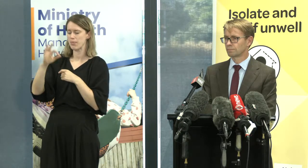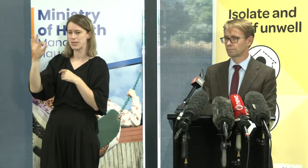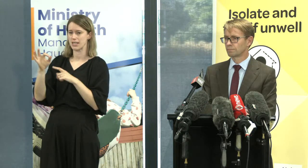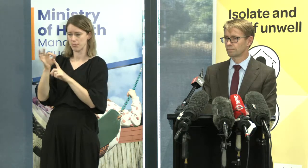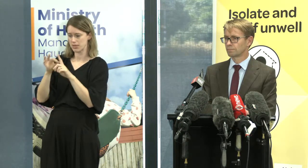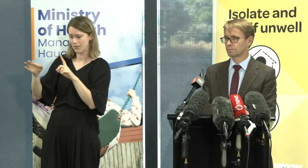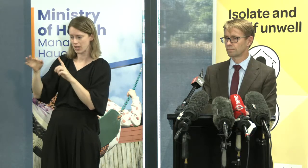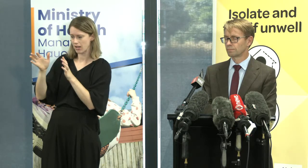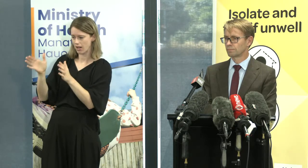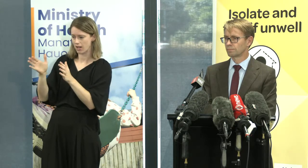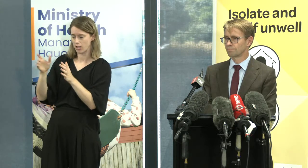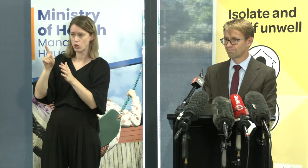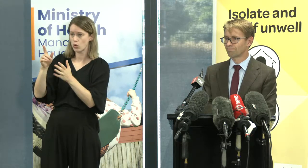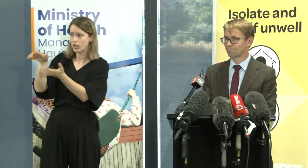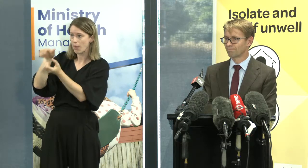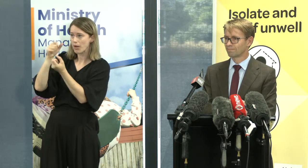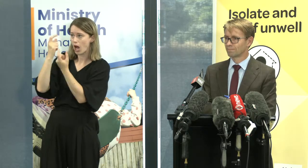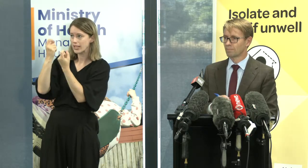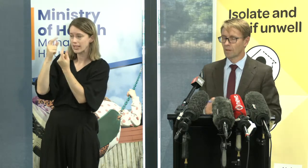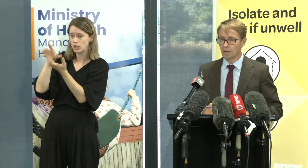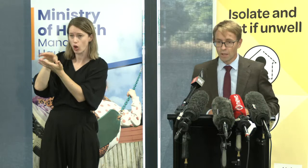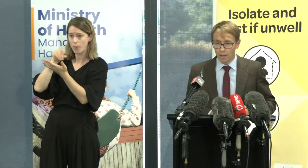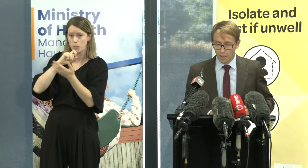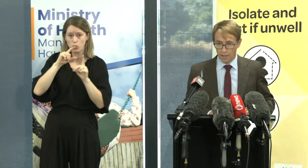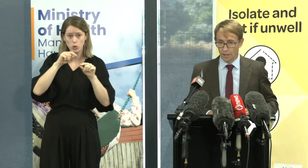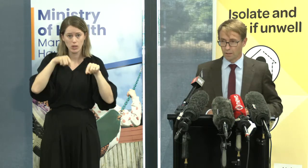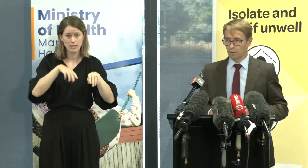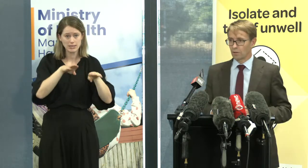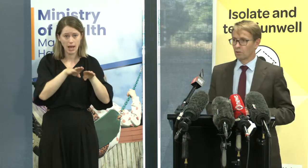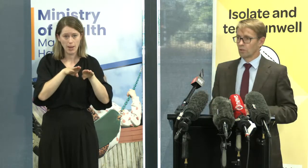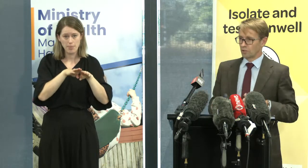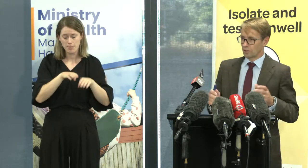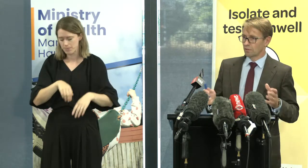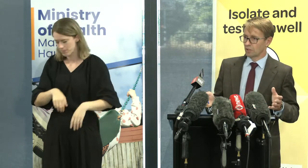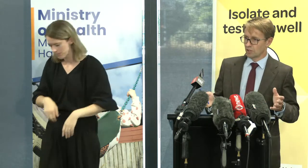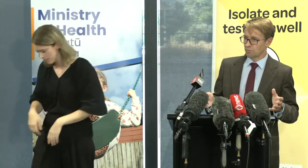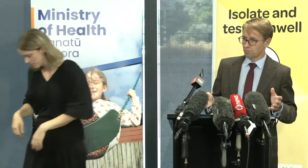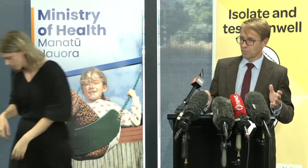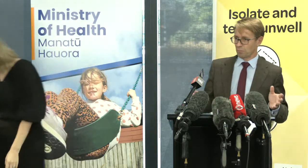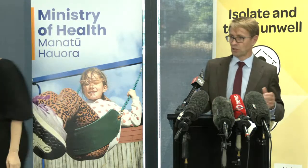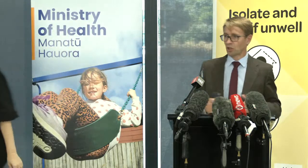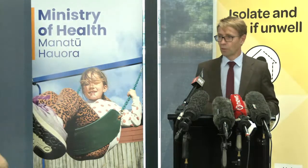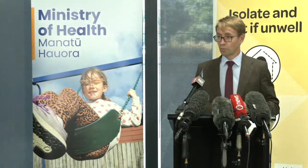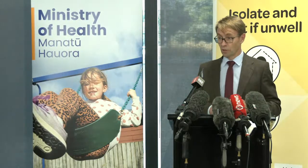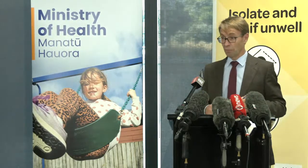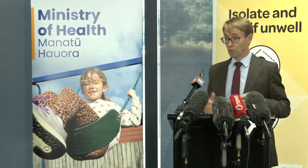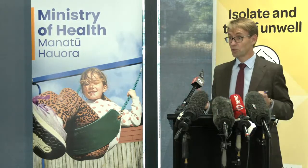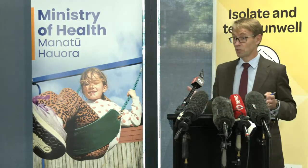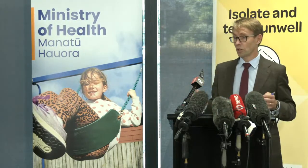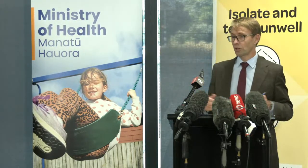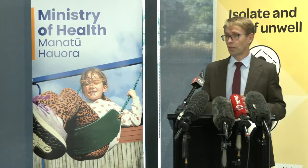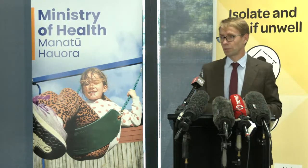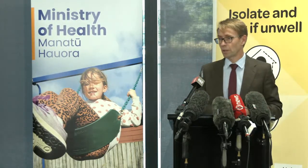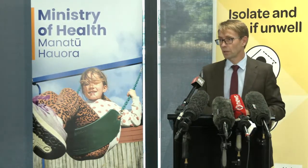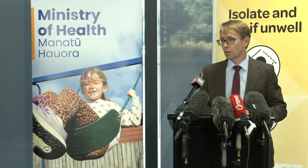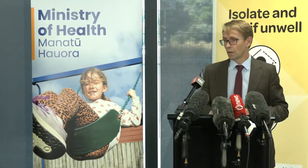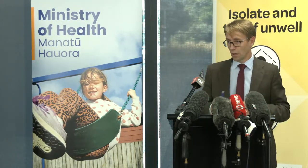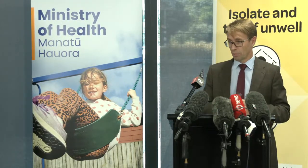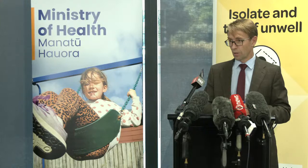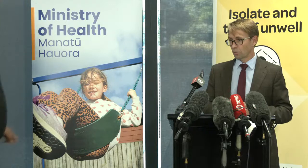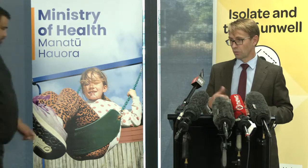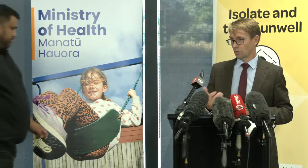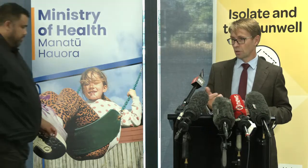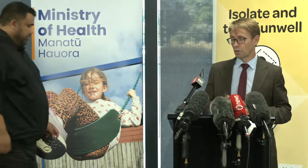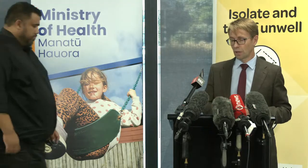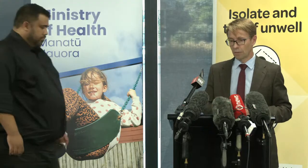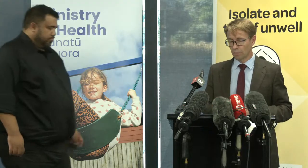sourcing ideas from other places and how they've done it? It's a big topic because there's a lot happening,